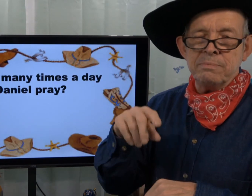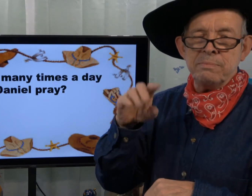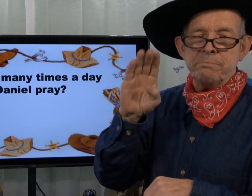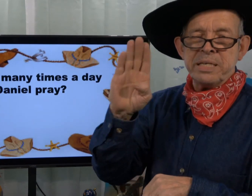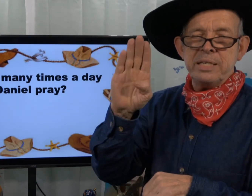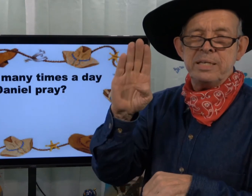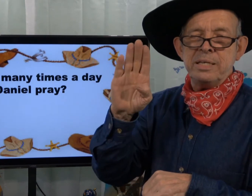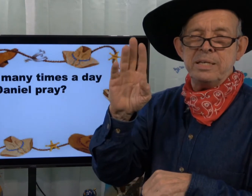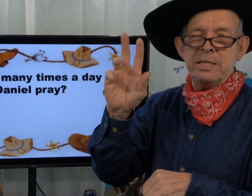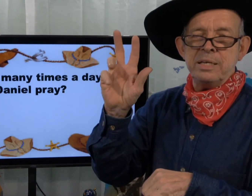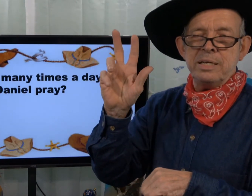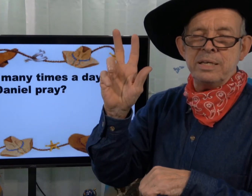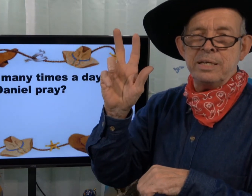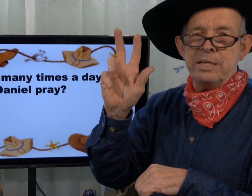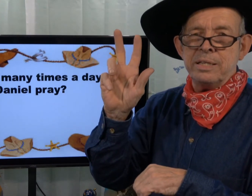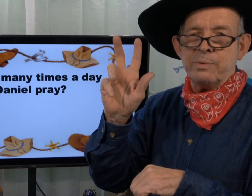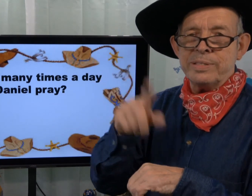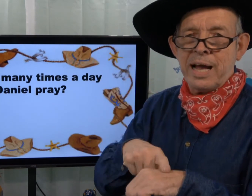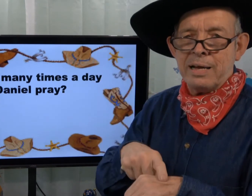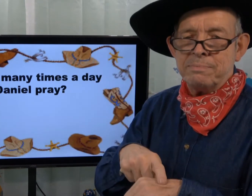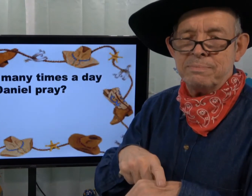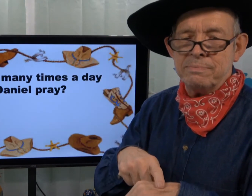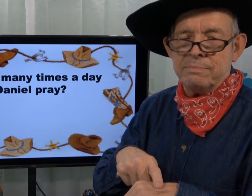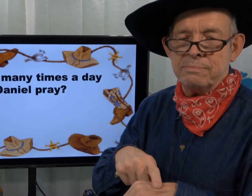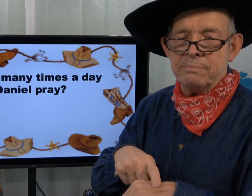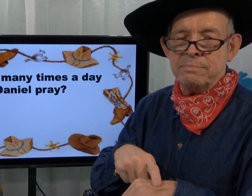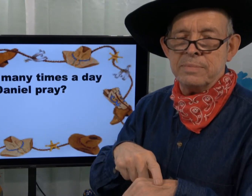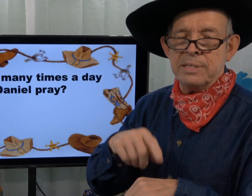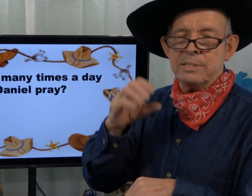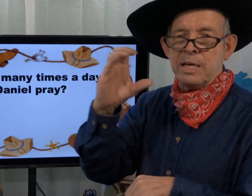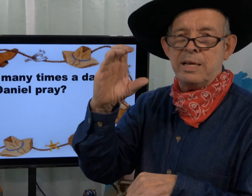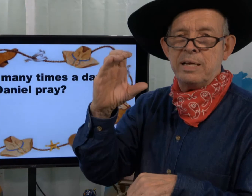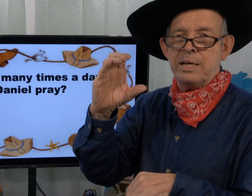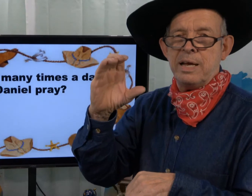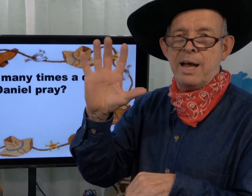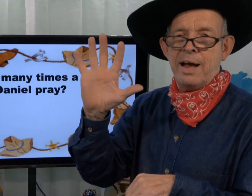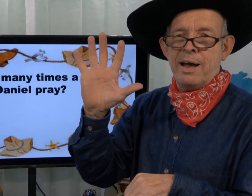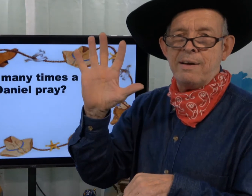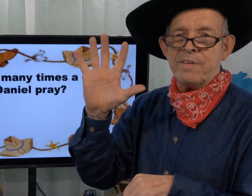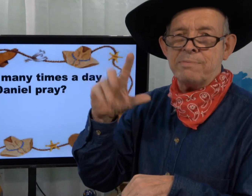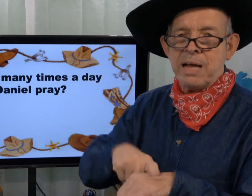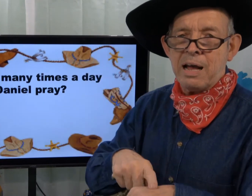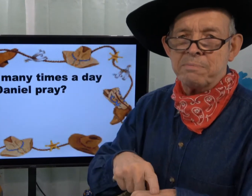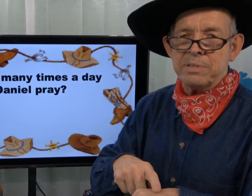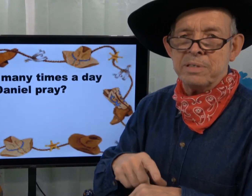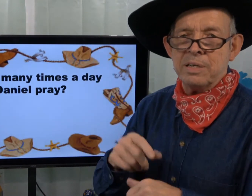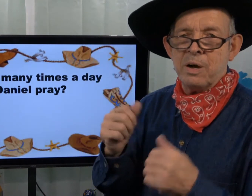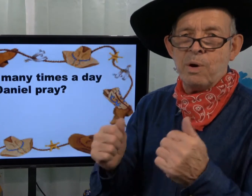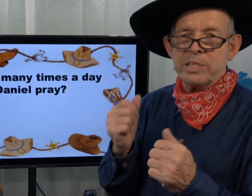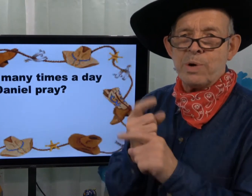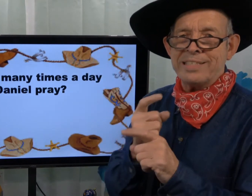B, three times. C, five times. What's the right